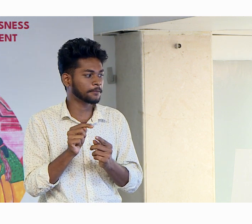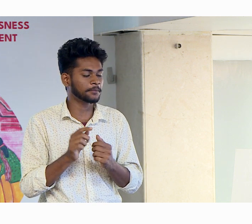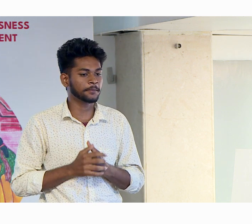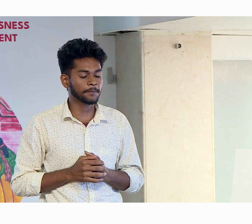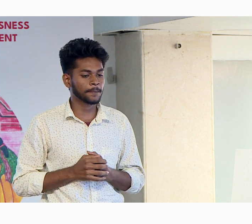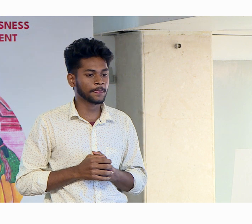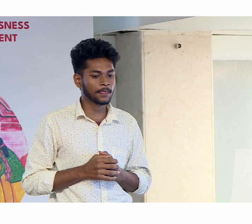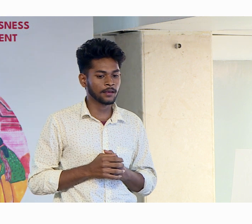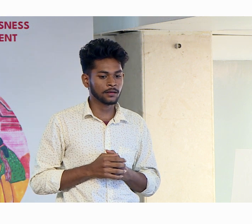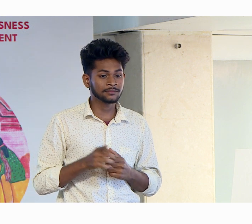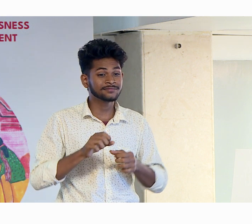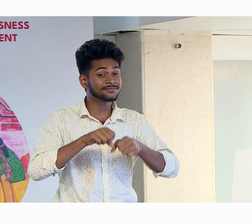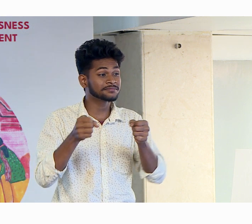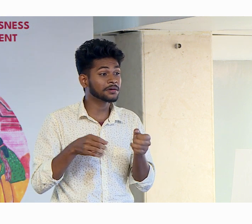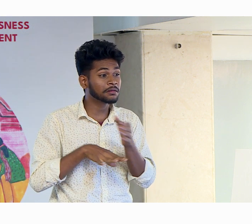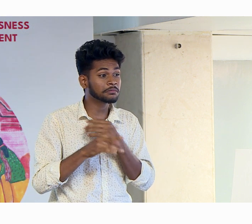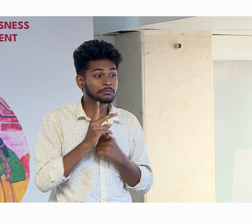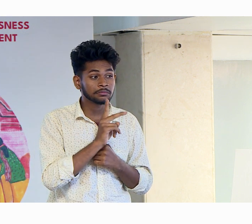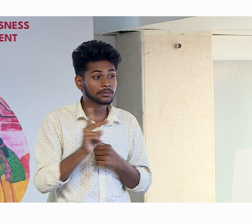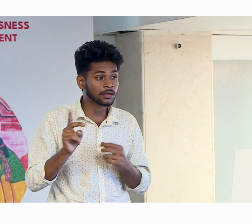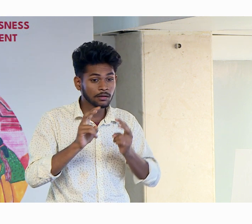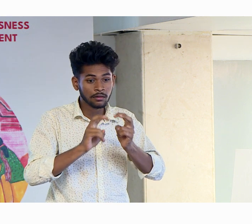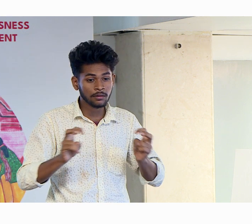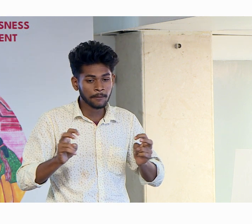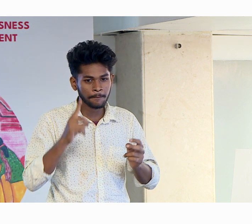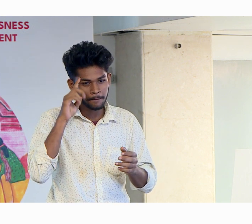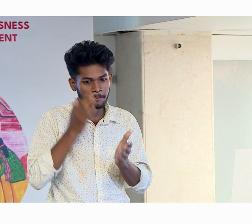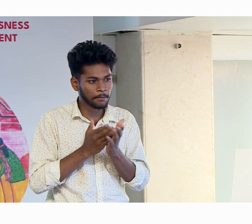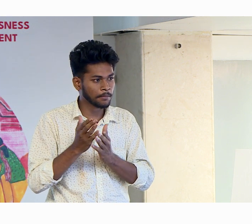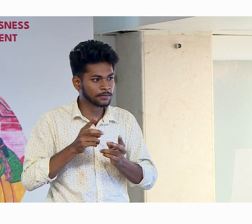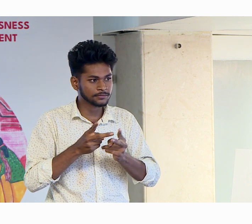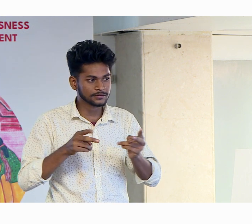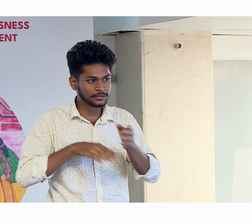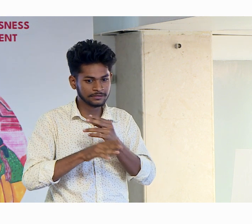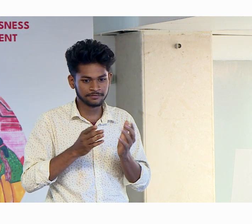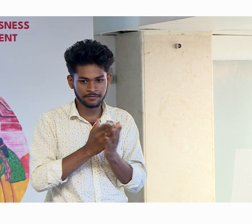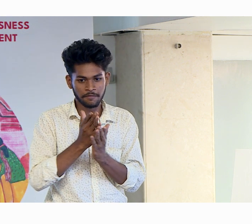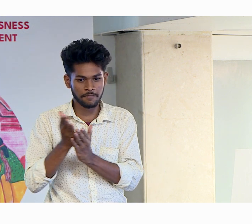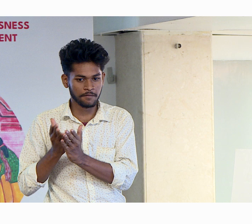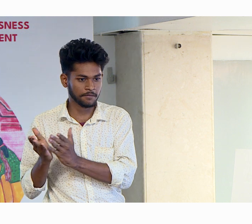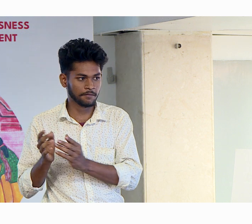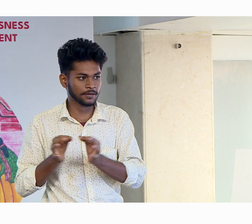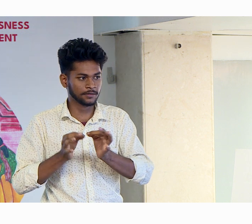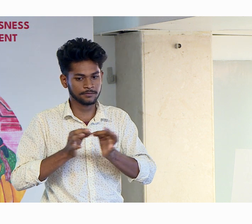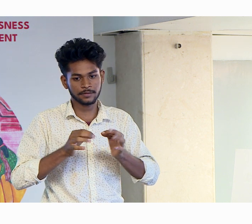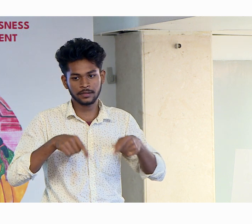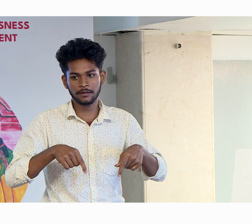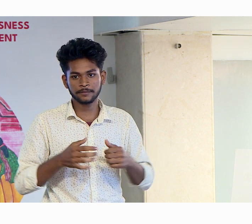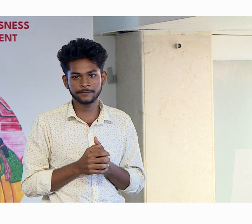So this method that we're going to talk about now is rooted in the Mindlines model that we have been explaining to you.